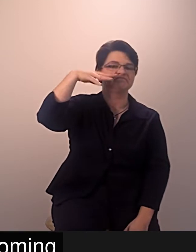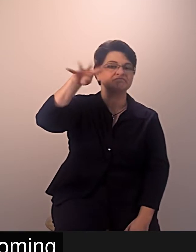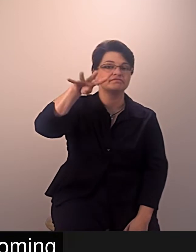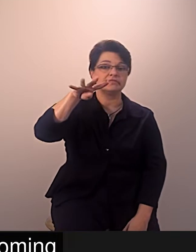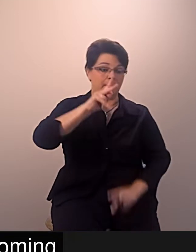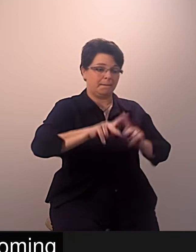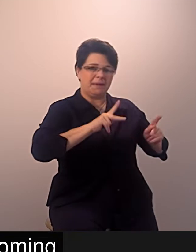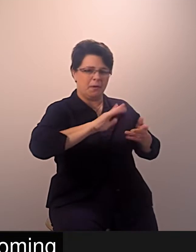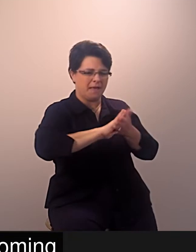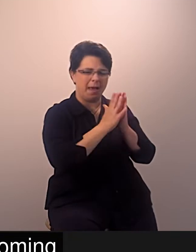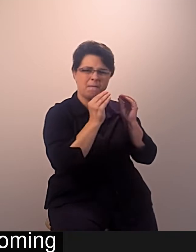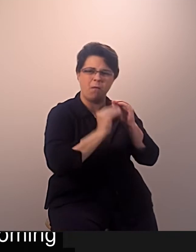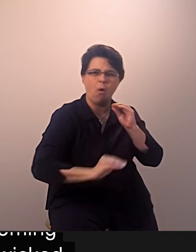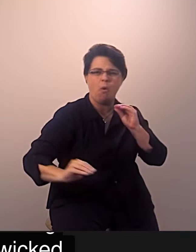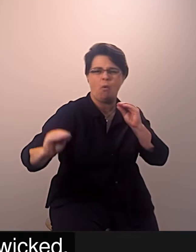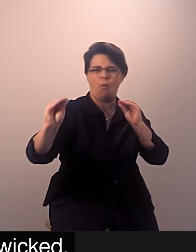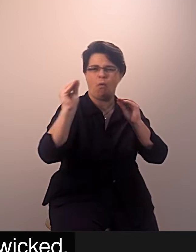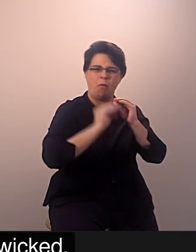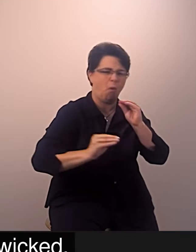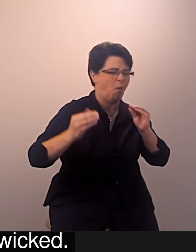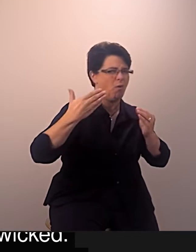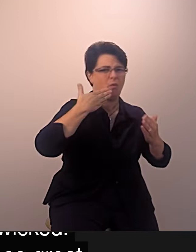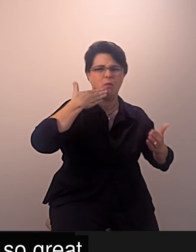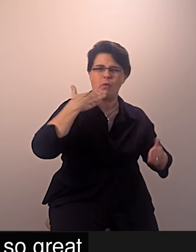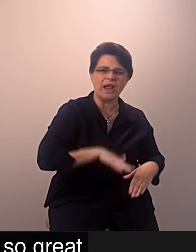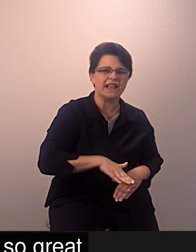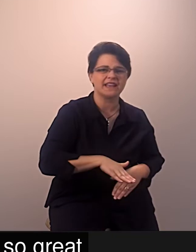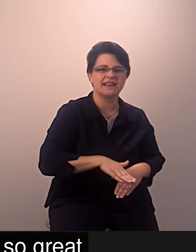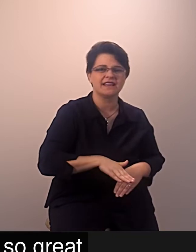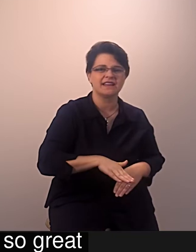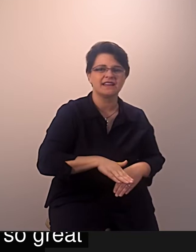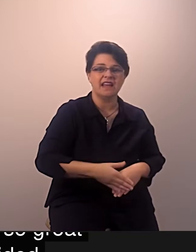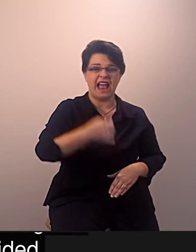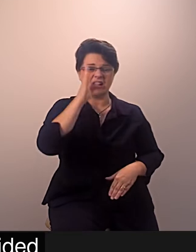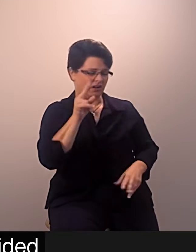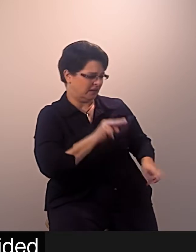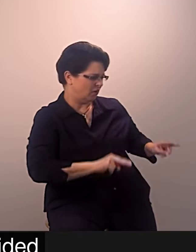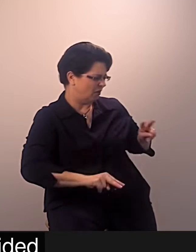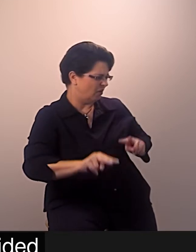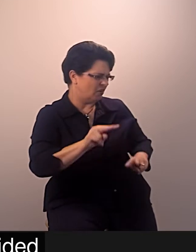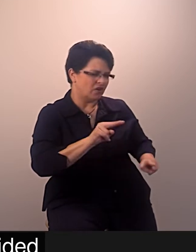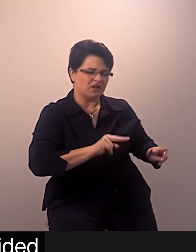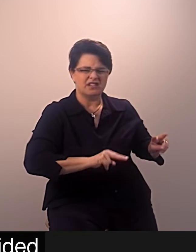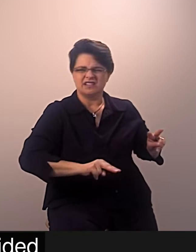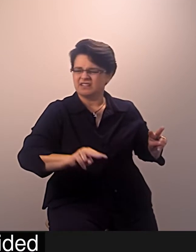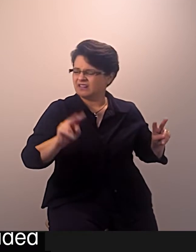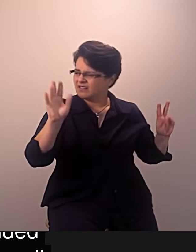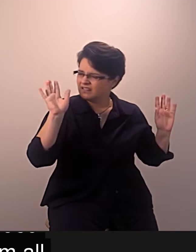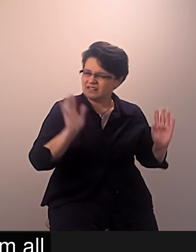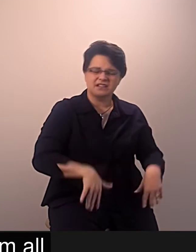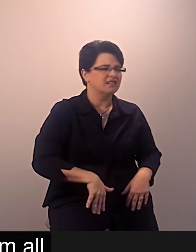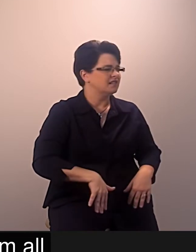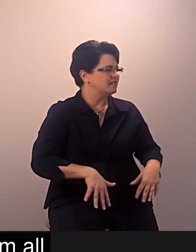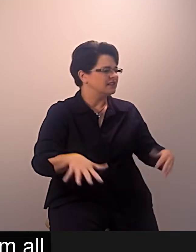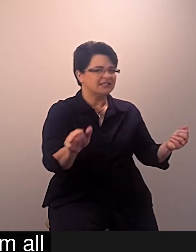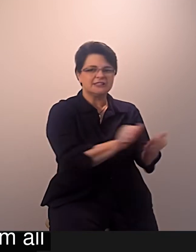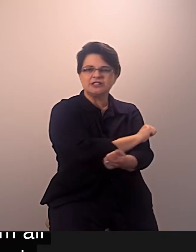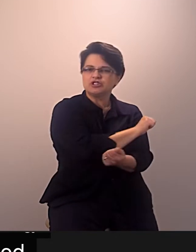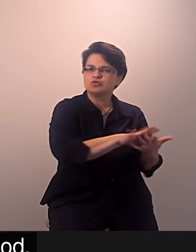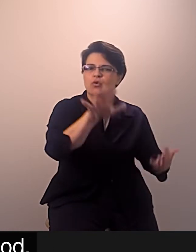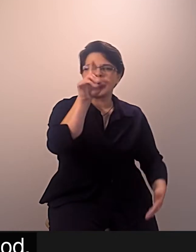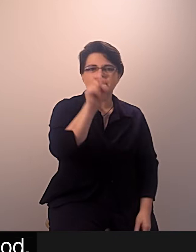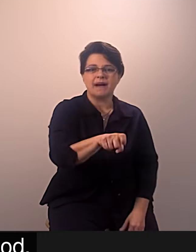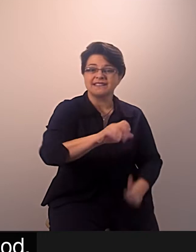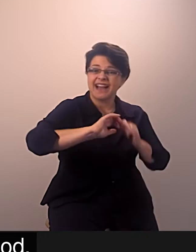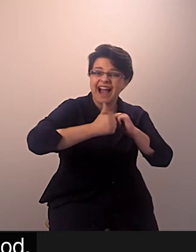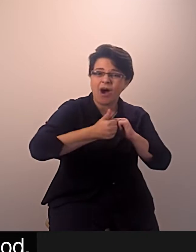Their sin became so great that God decided to destroy them all in a great flood. There was only one